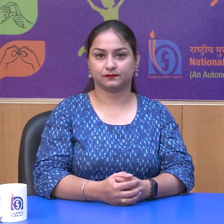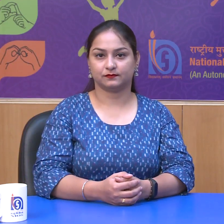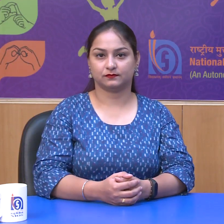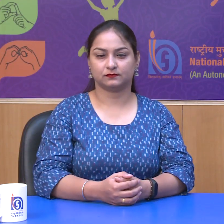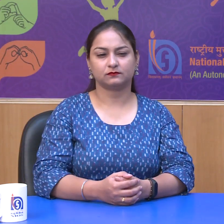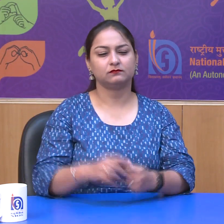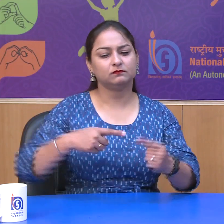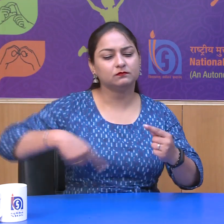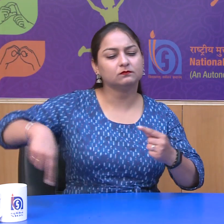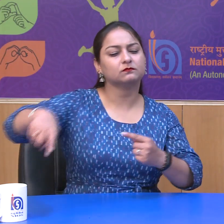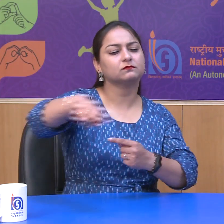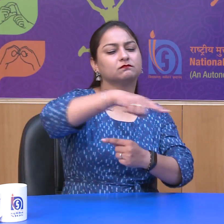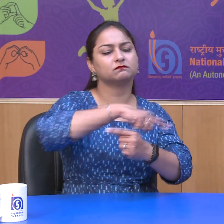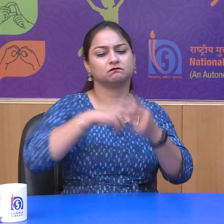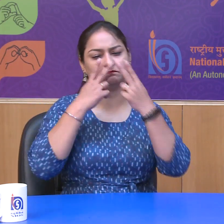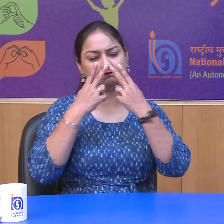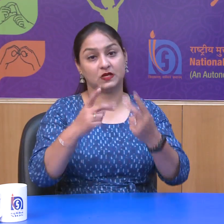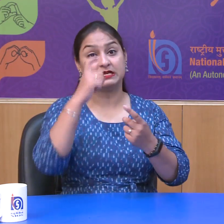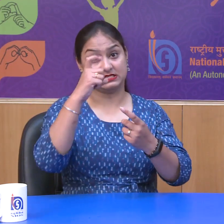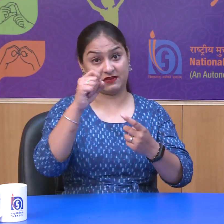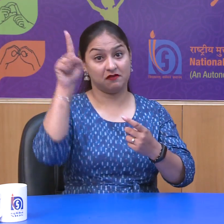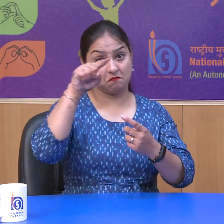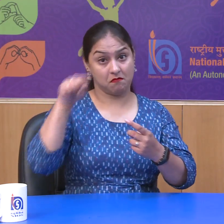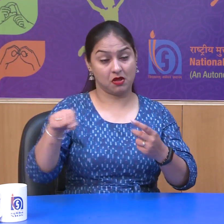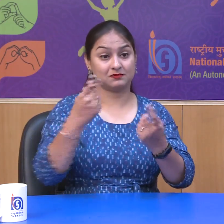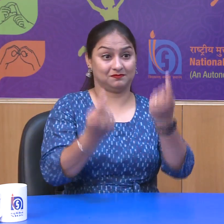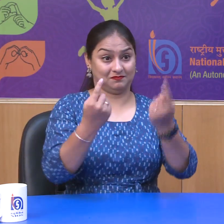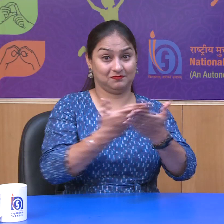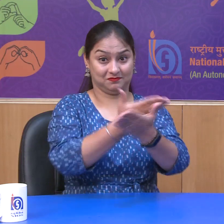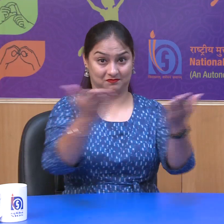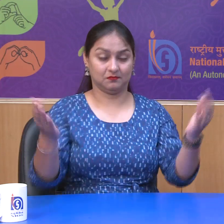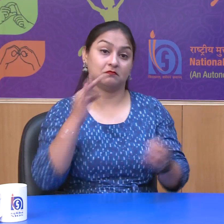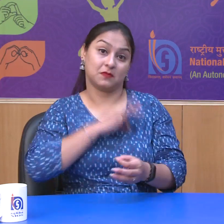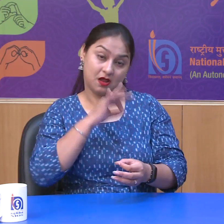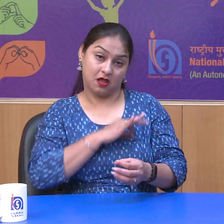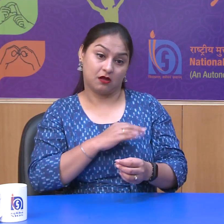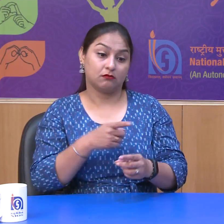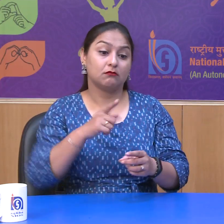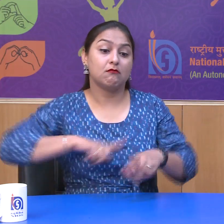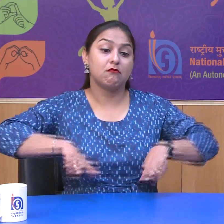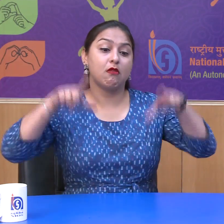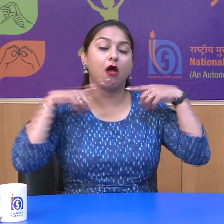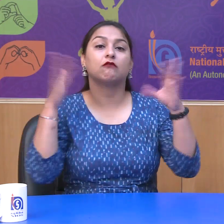around 70% of the population earns its livelihood from agriculture.